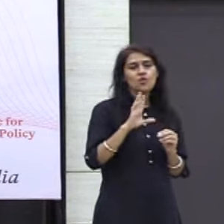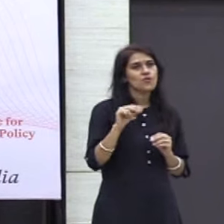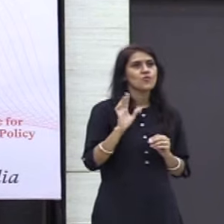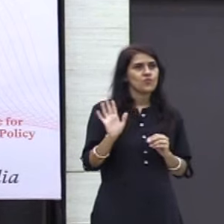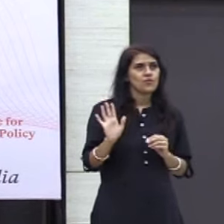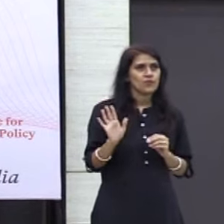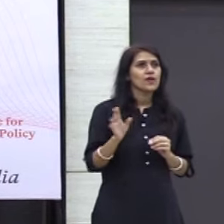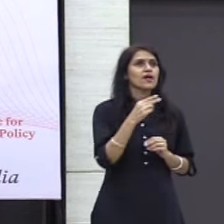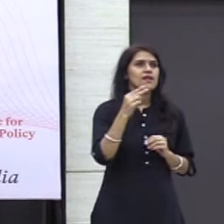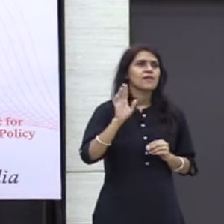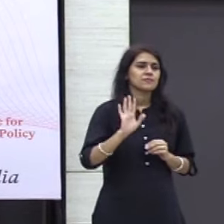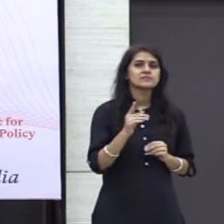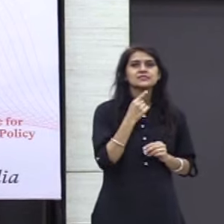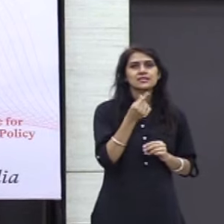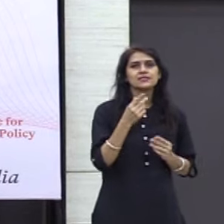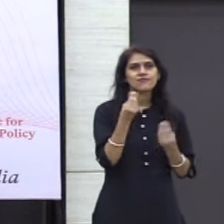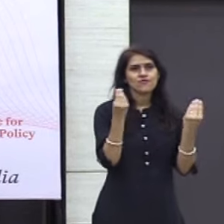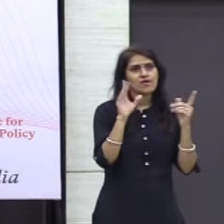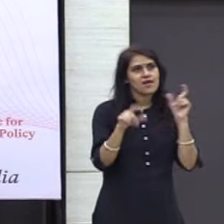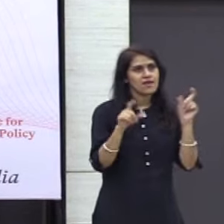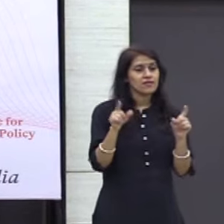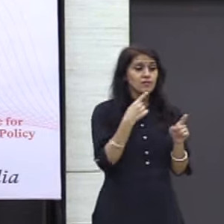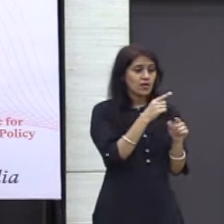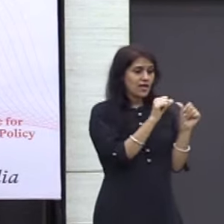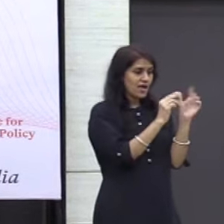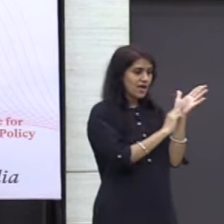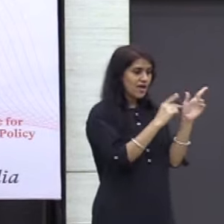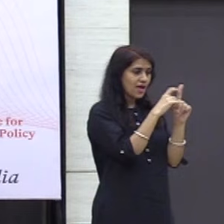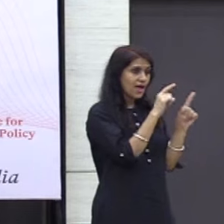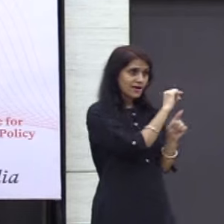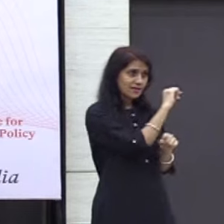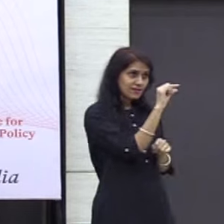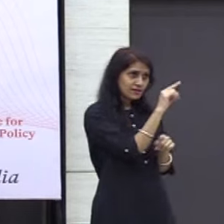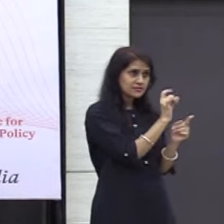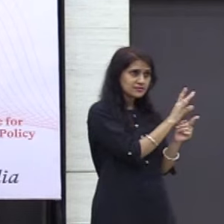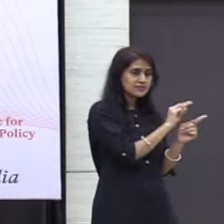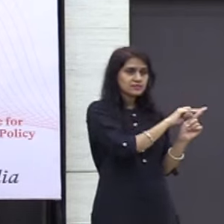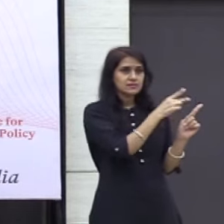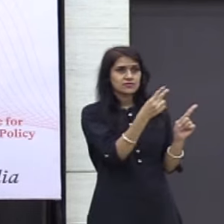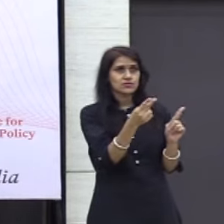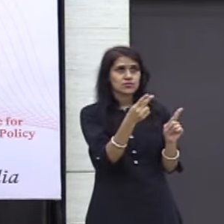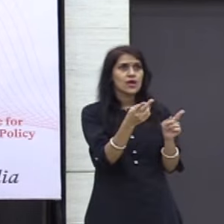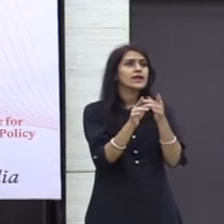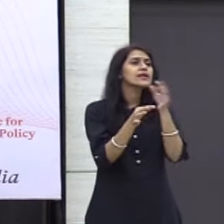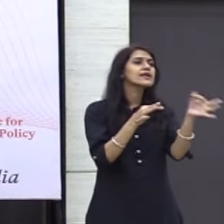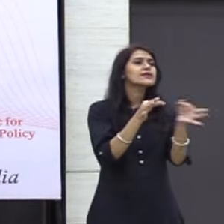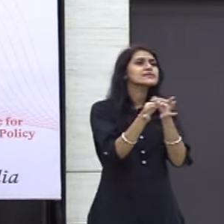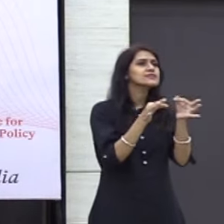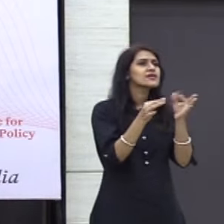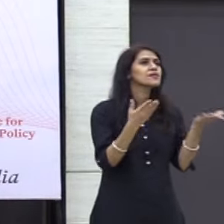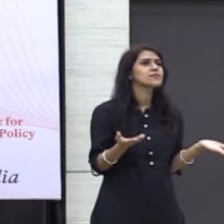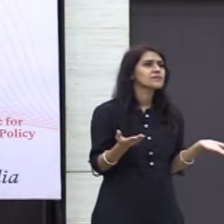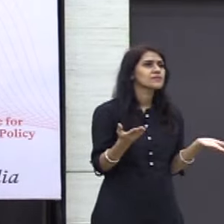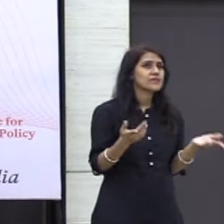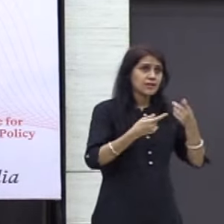is added has obliterated the and. And the or is added through an explanation. It's not part of the